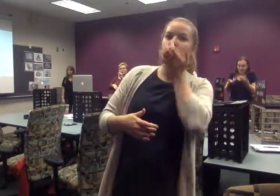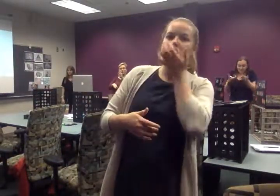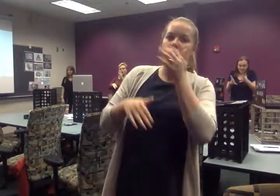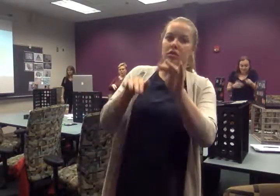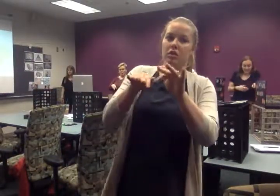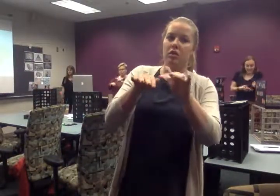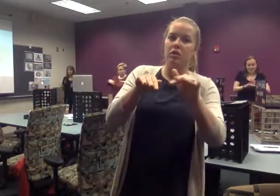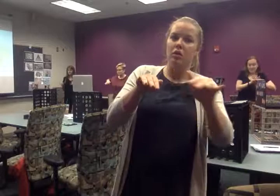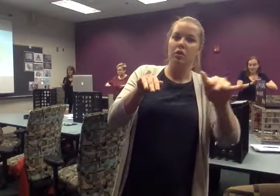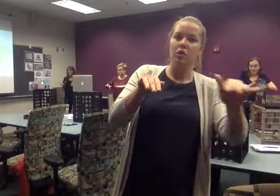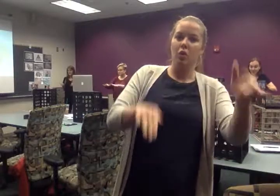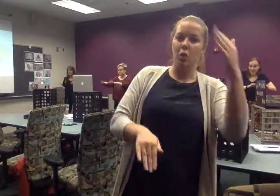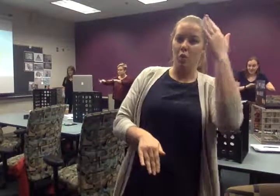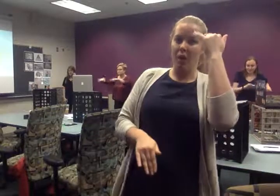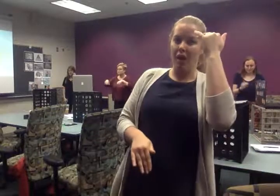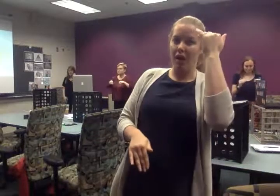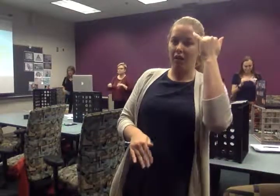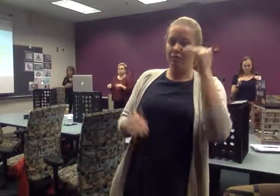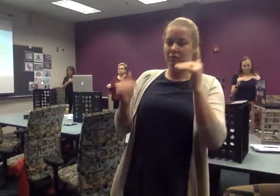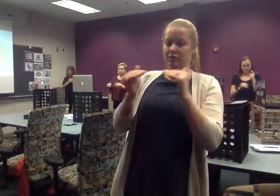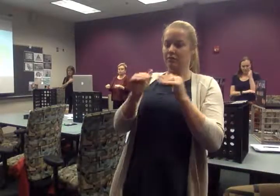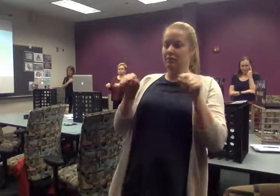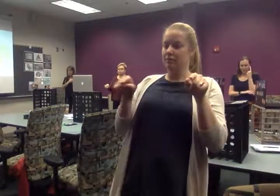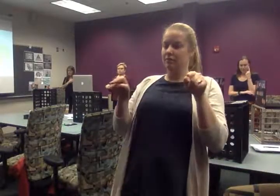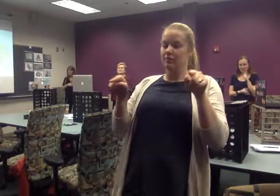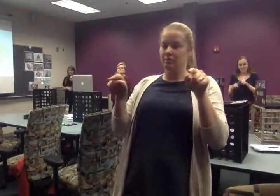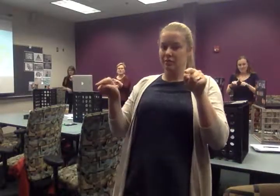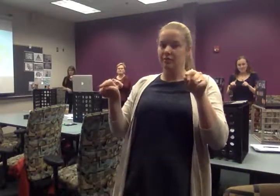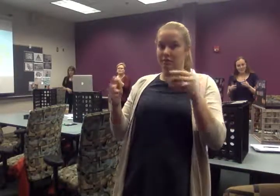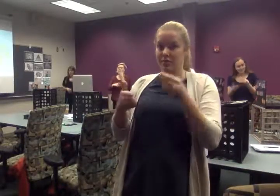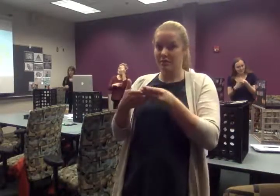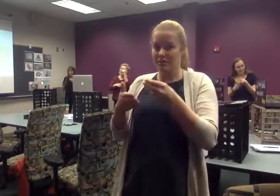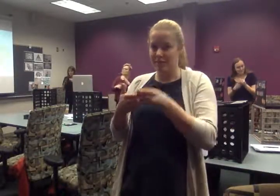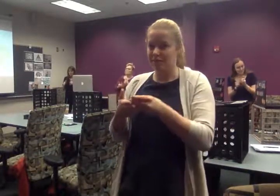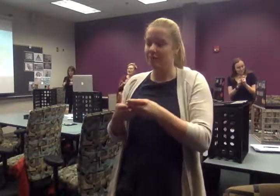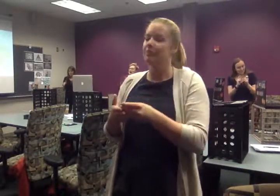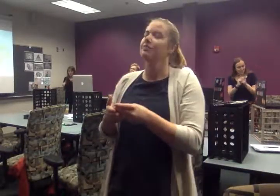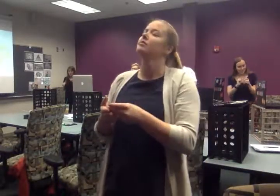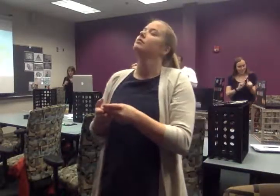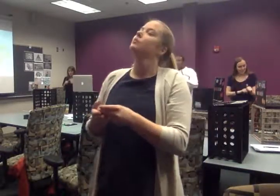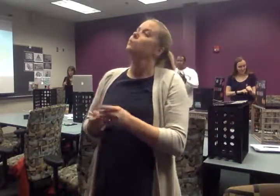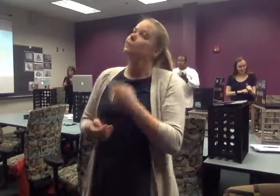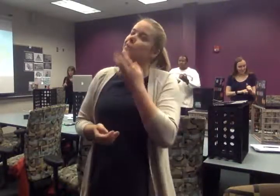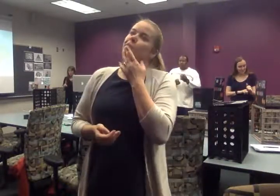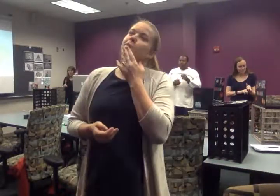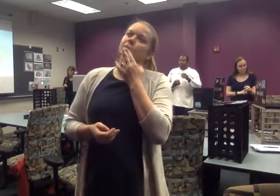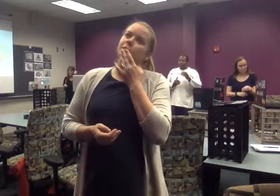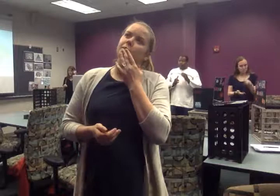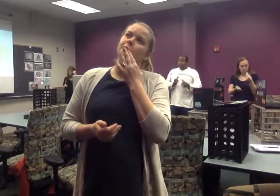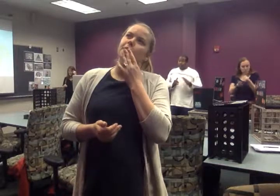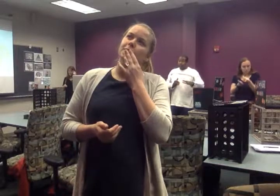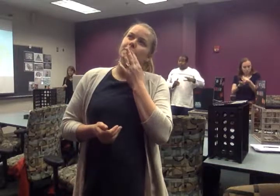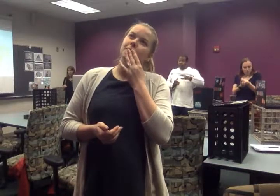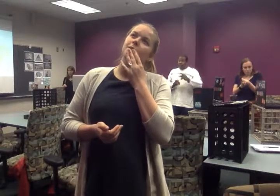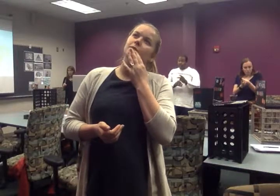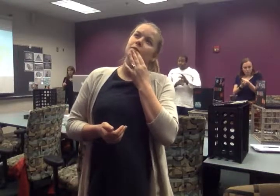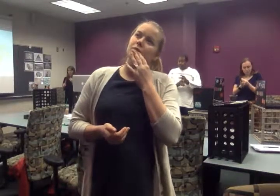obligation. But money changes our understanding of those obligations, right? Because once we're able to put a price on our obligations, we can make